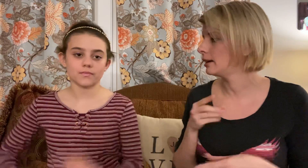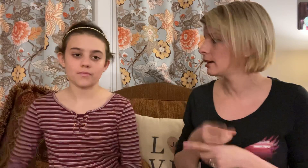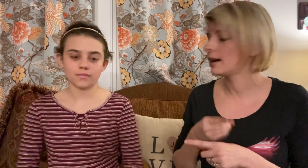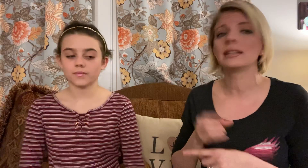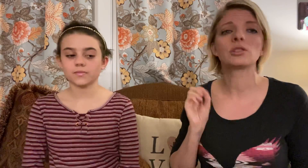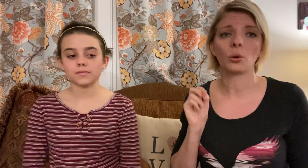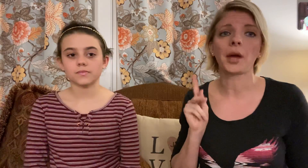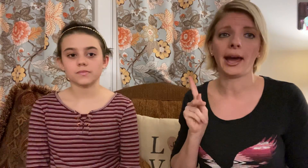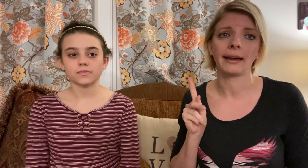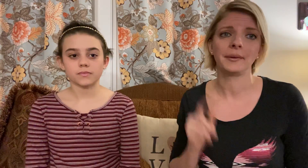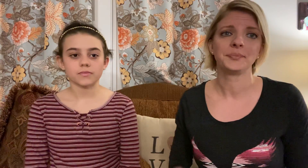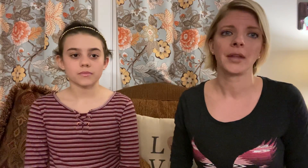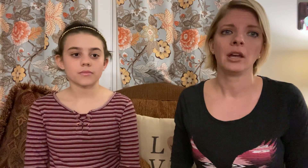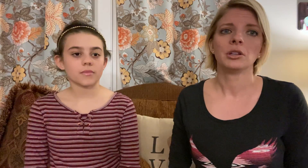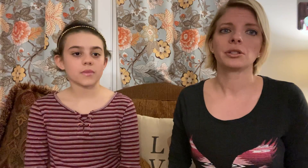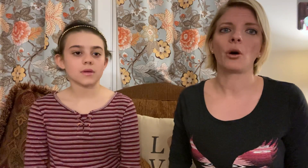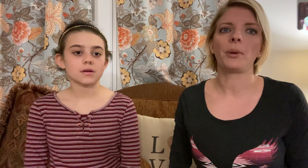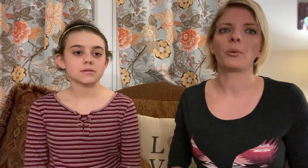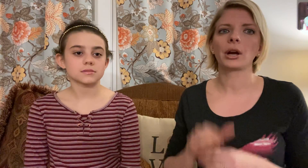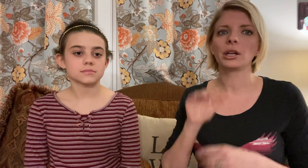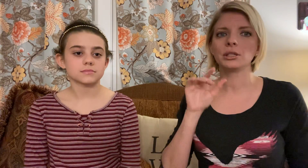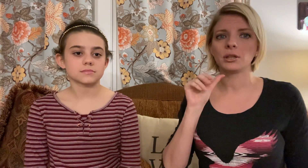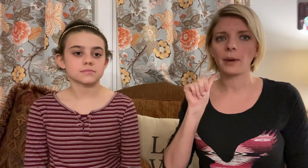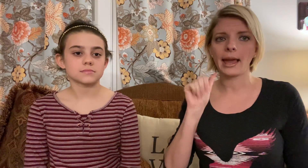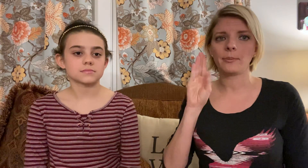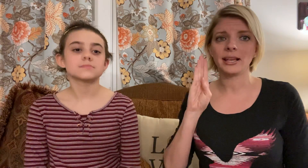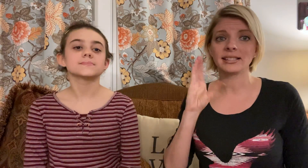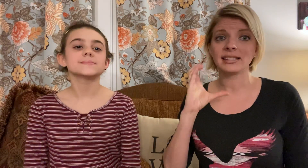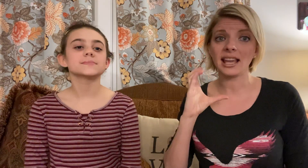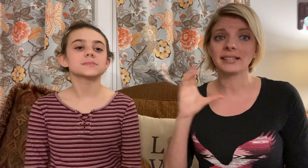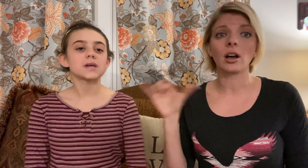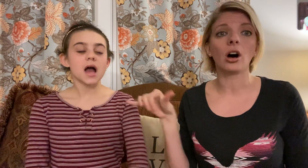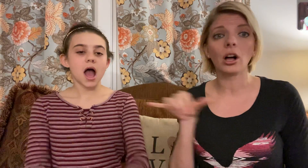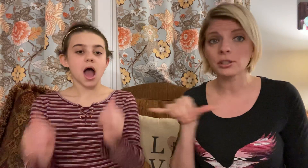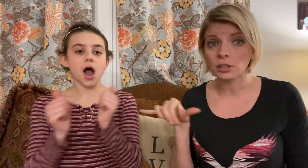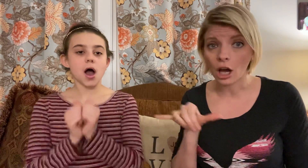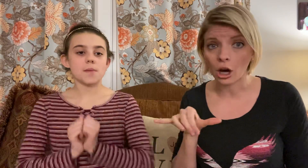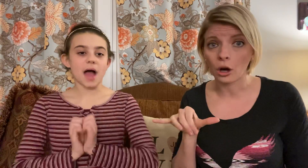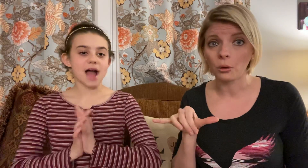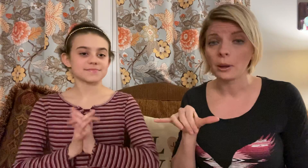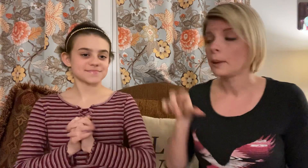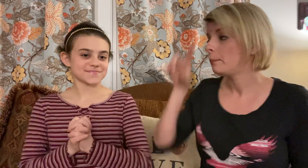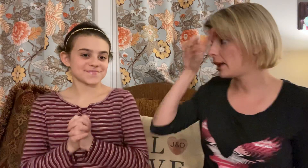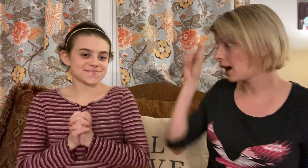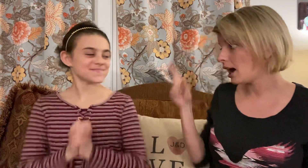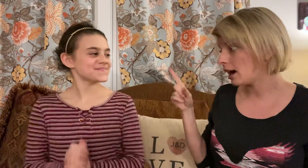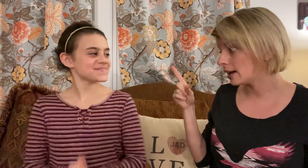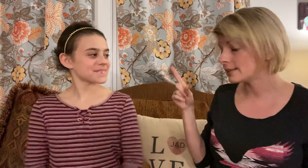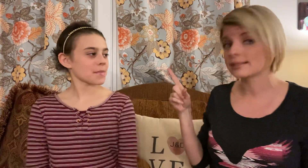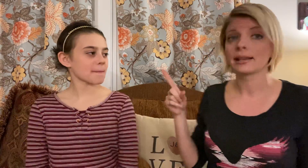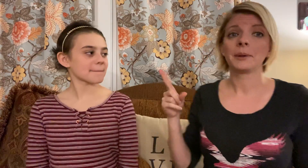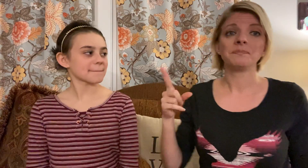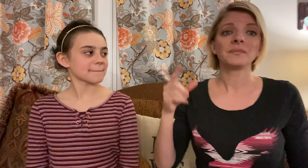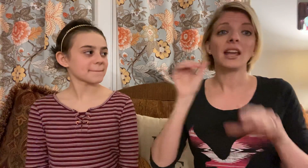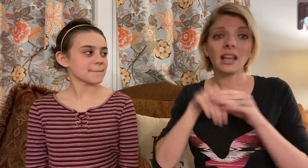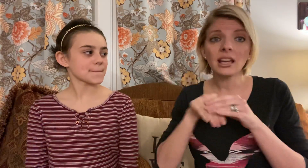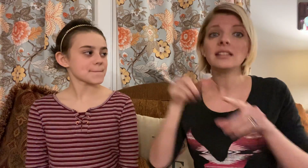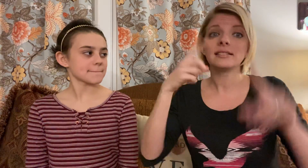And it's okay. So, but we're going to do ABCs also because in